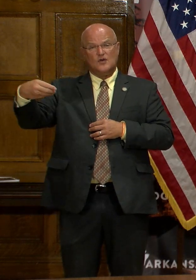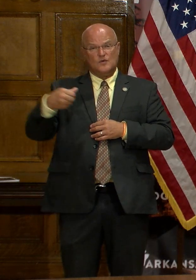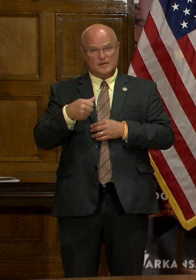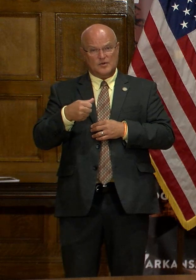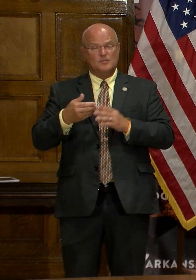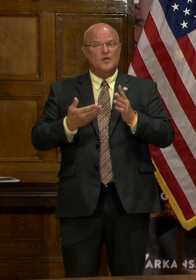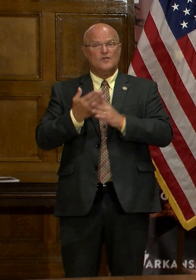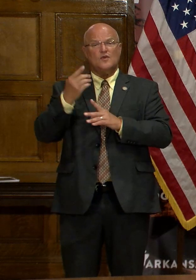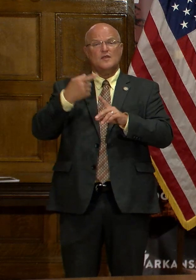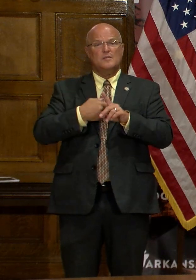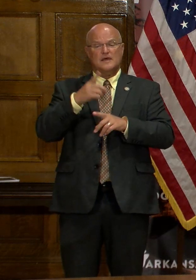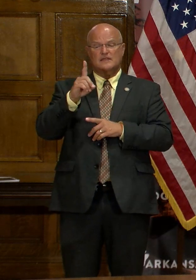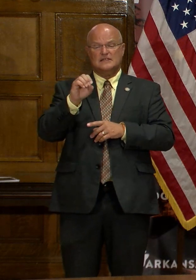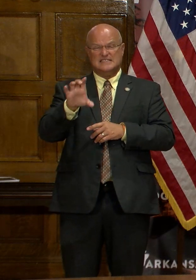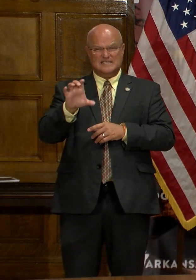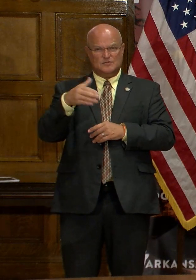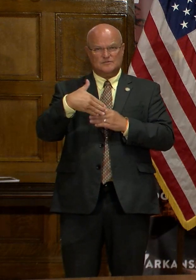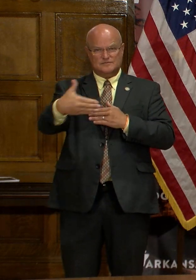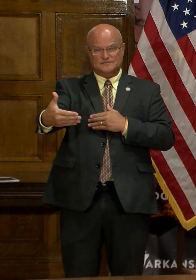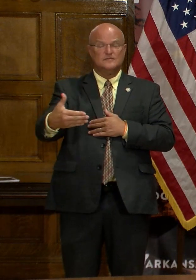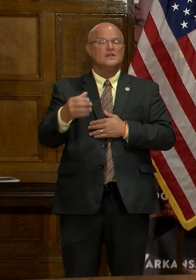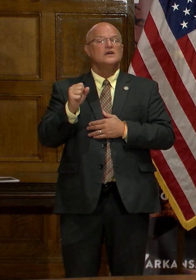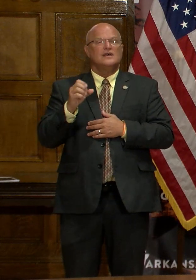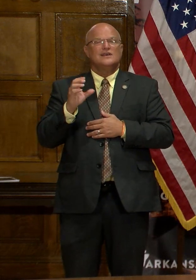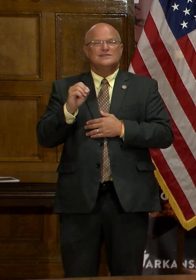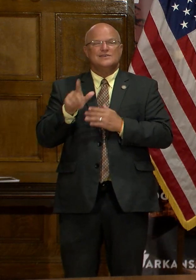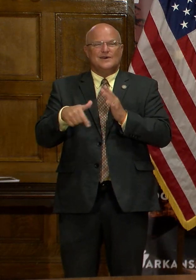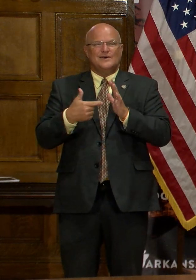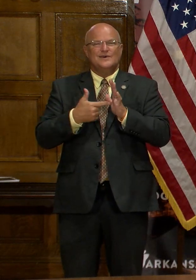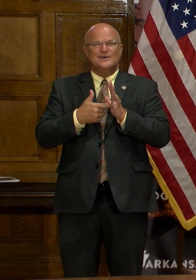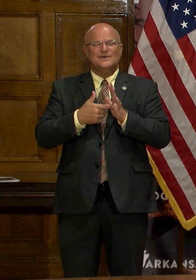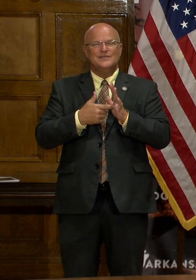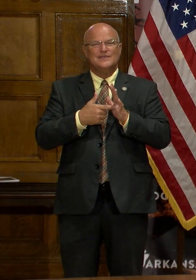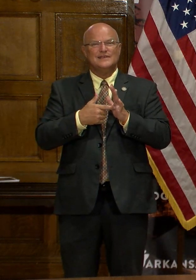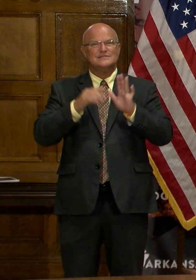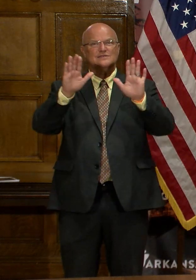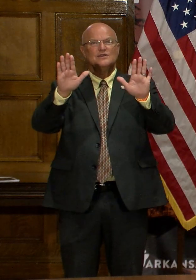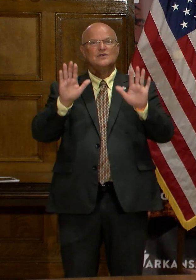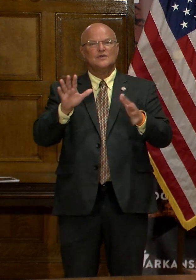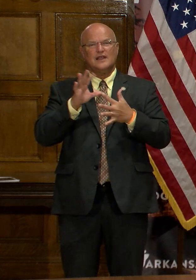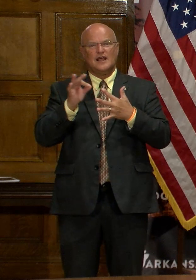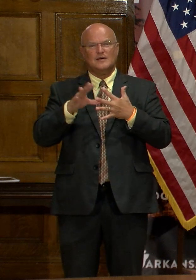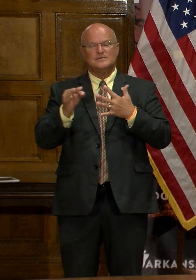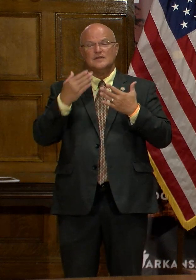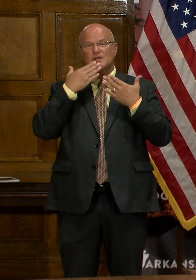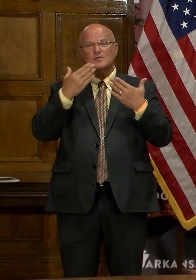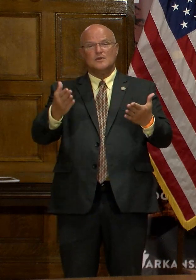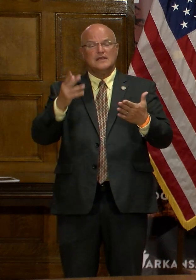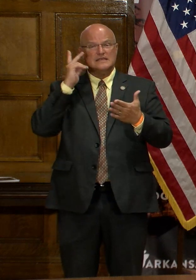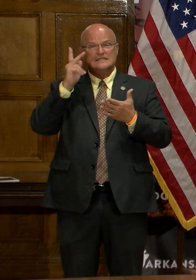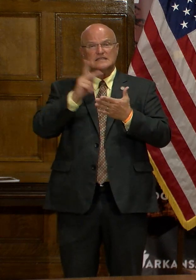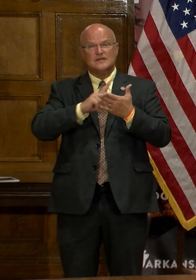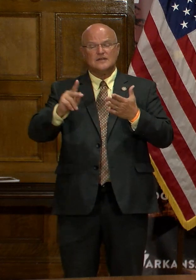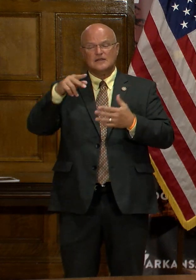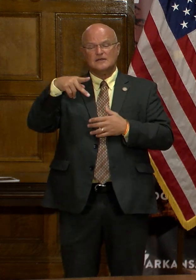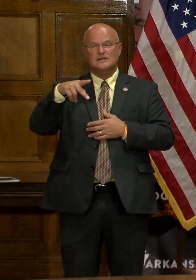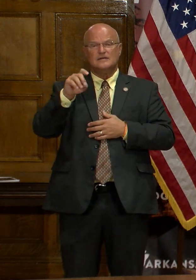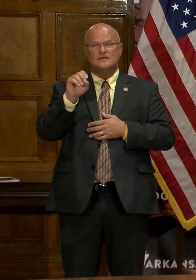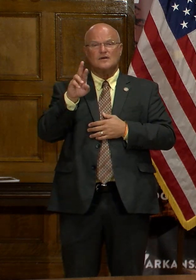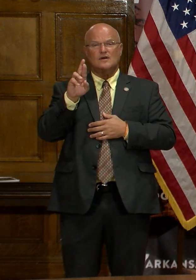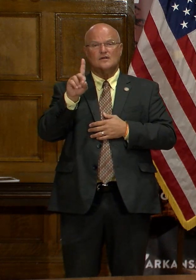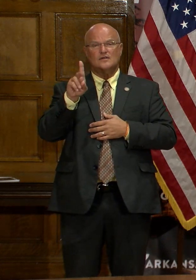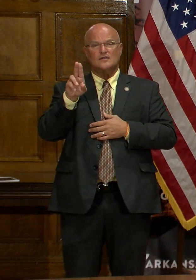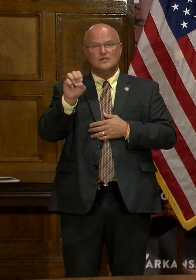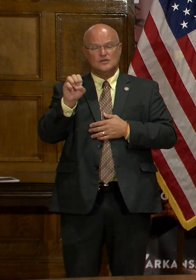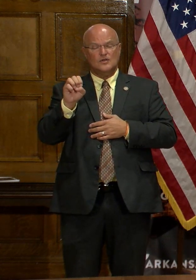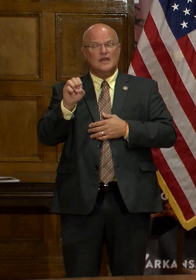reimbursements through the month of December. So this is a great option. We appreciate Secretary Perdue and his team at the U.S. Department